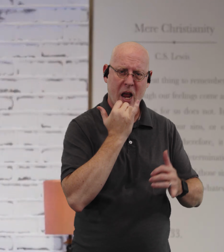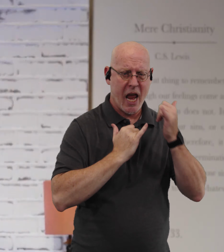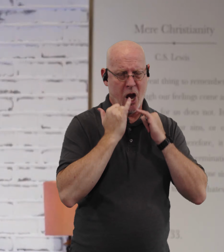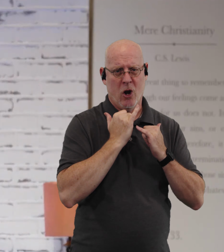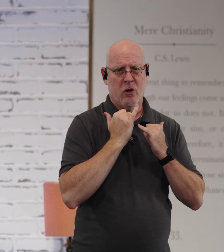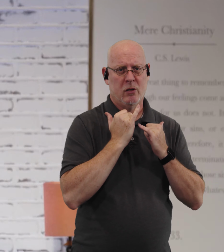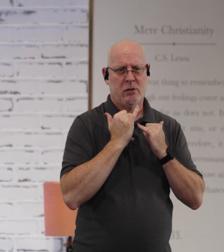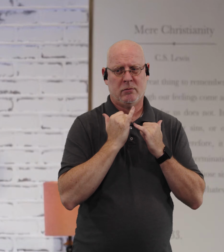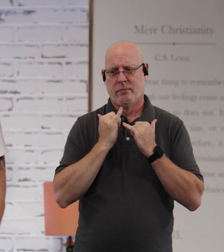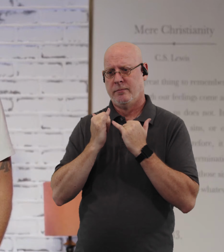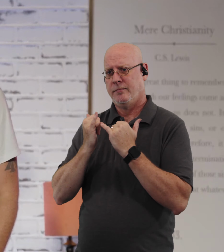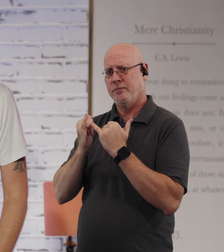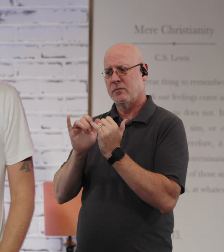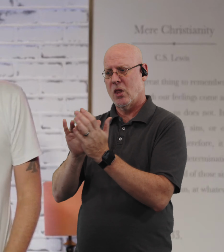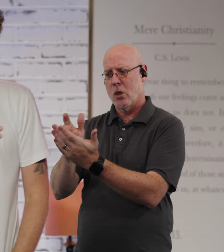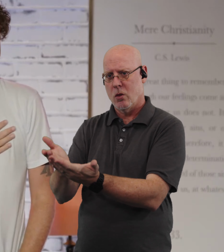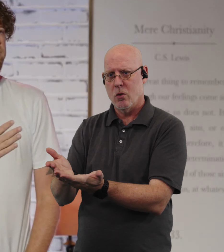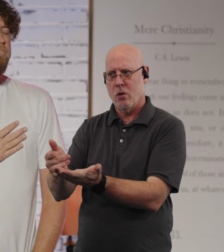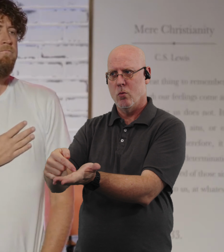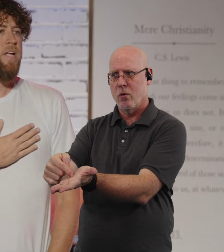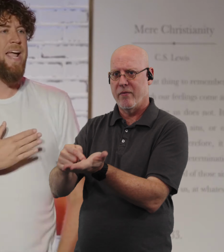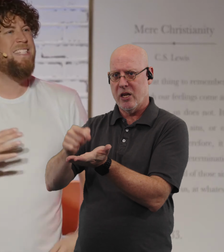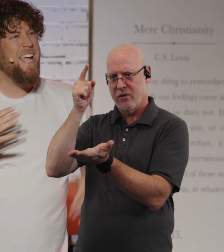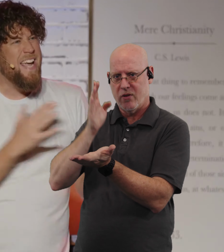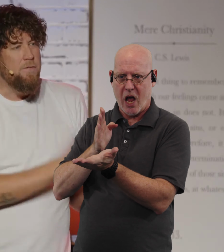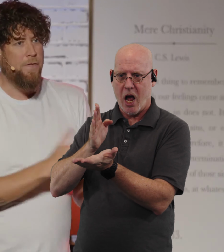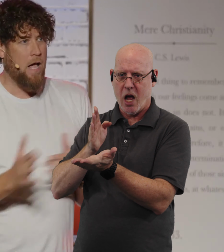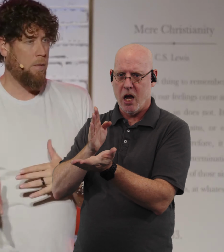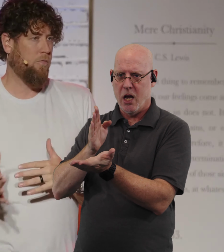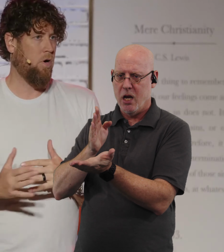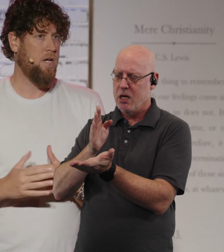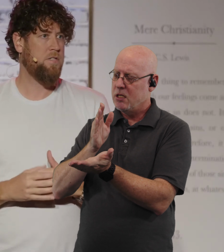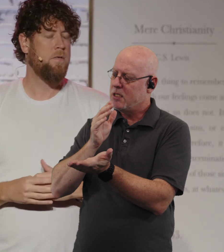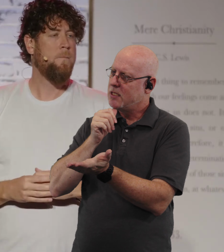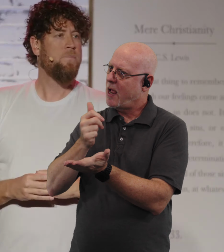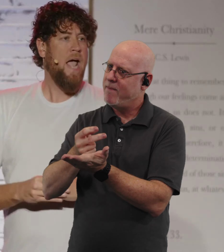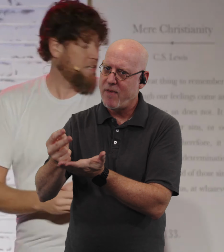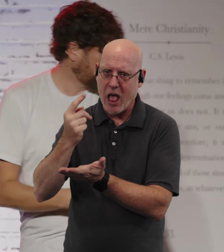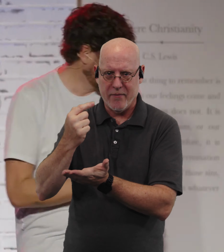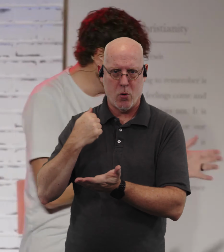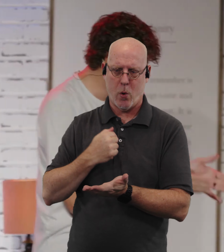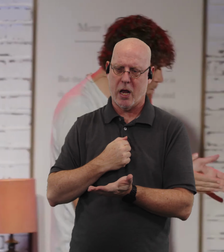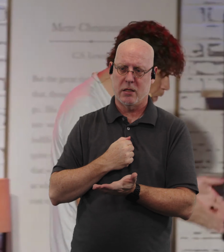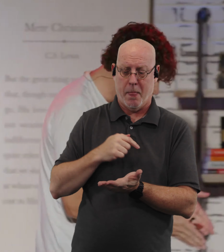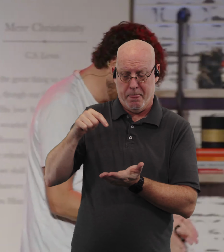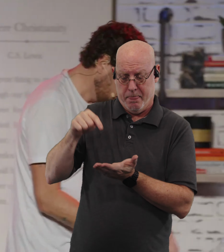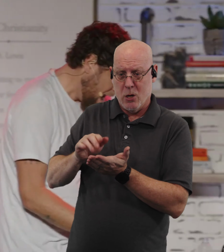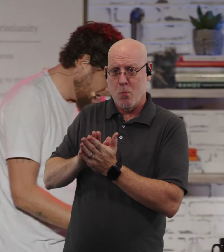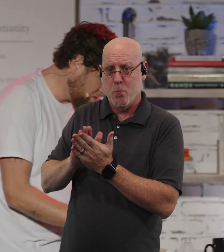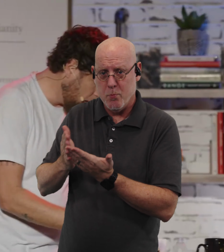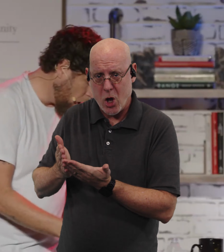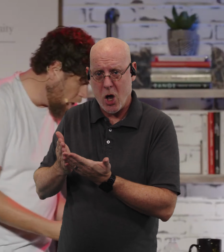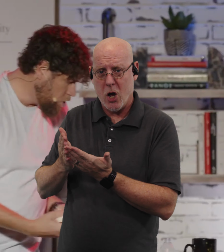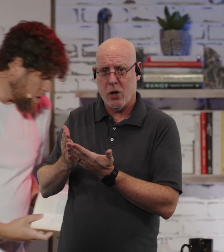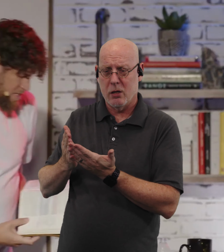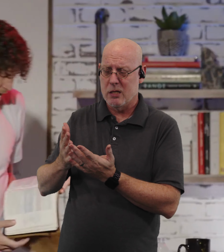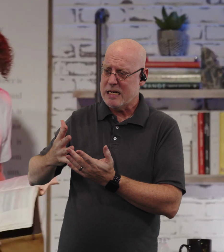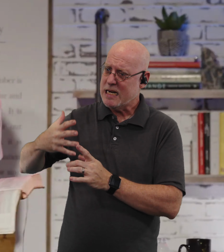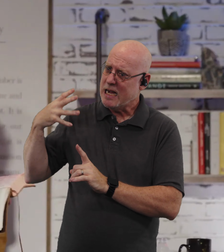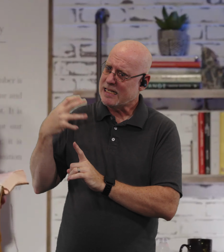errs is the revelation of God. Amen. It's infallible for us. And so this book has come